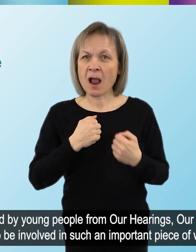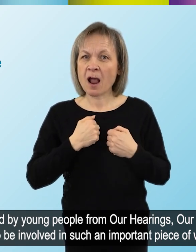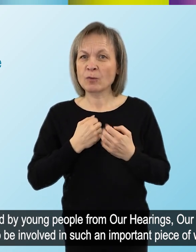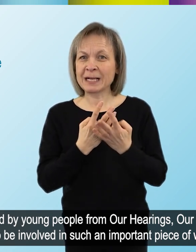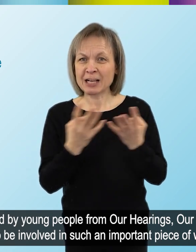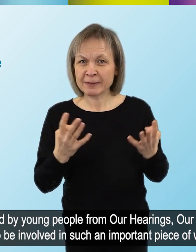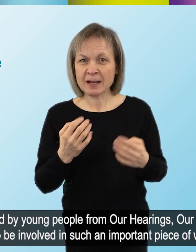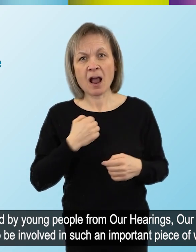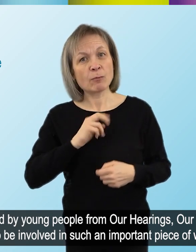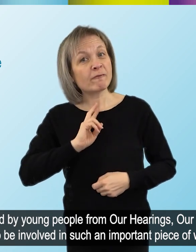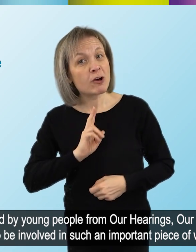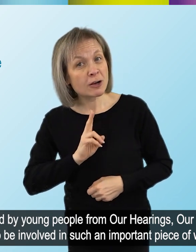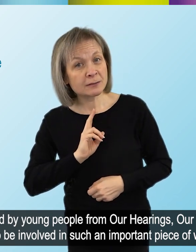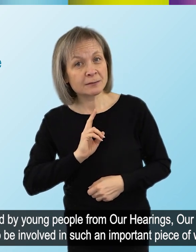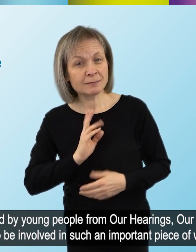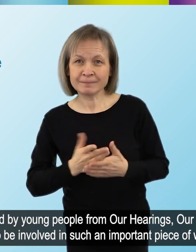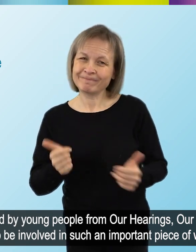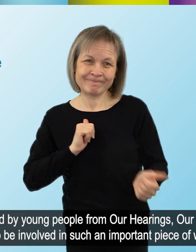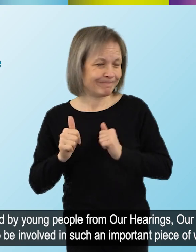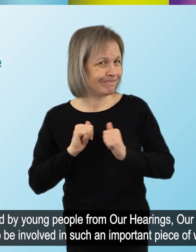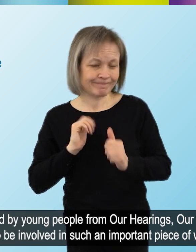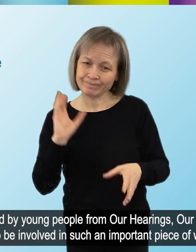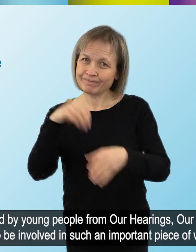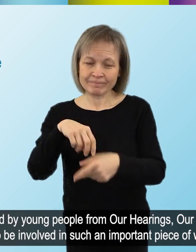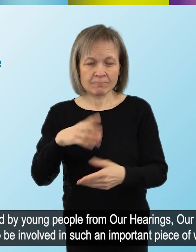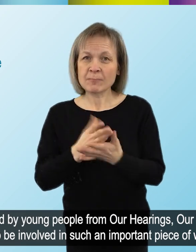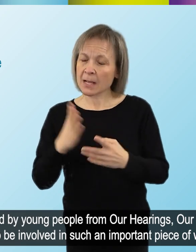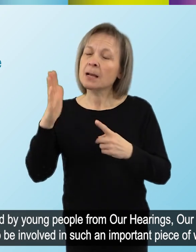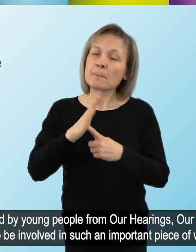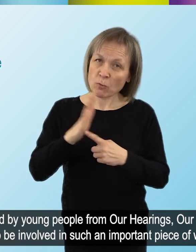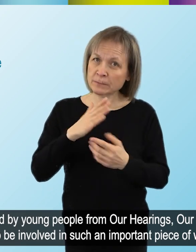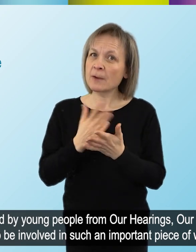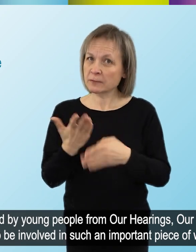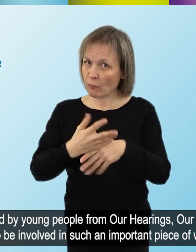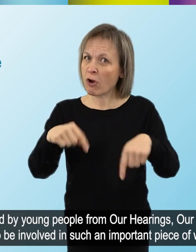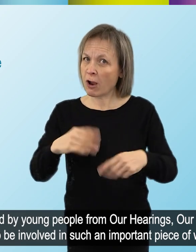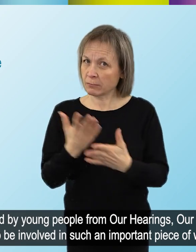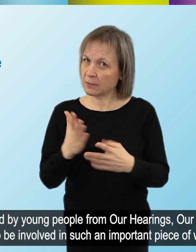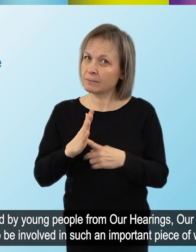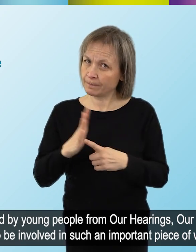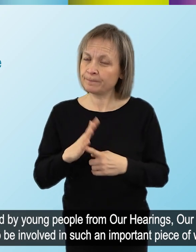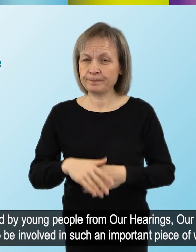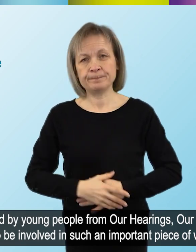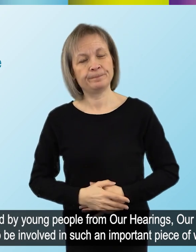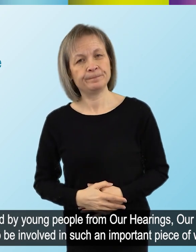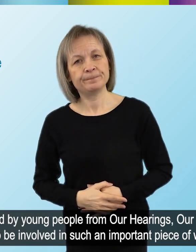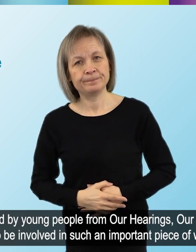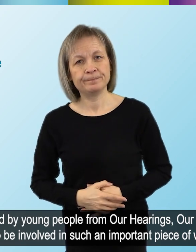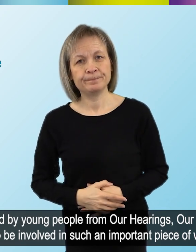This work is being led by young people from our hearings, our voice, and we are proud to be involved in such an important piece of work.